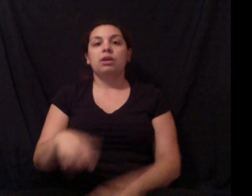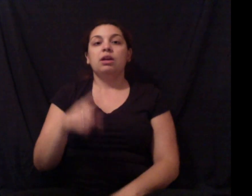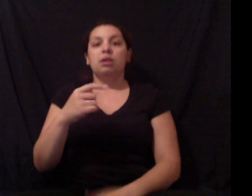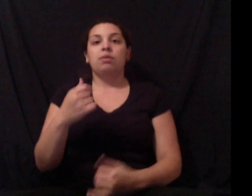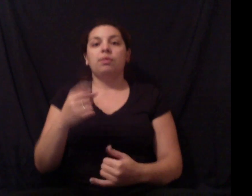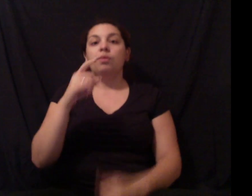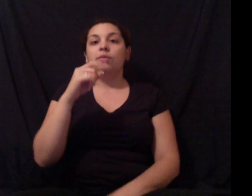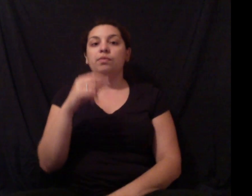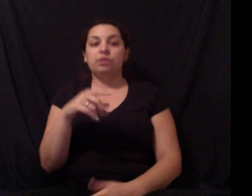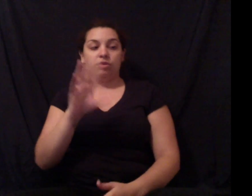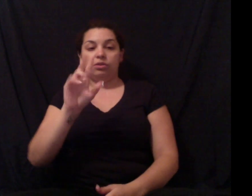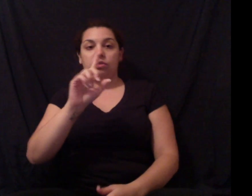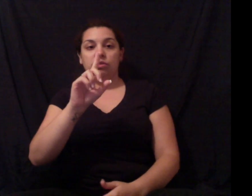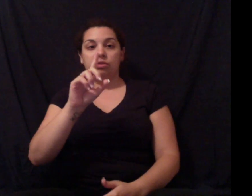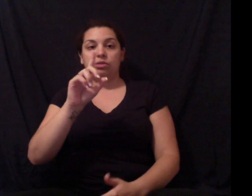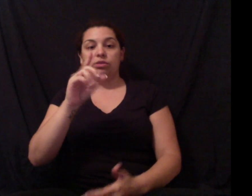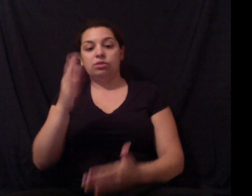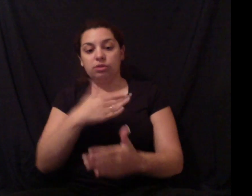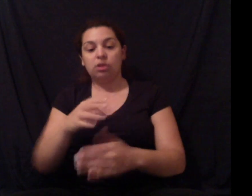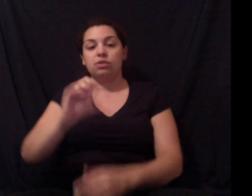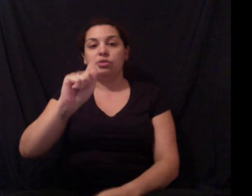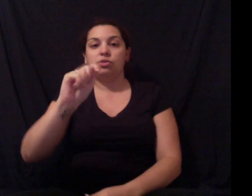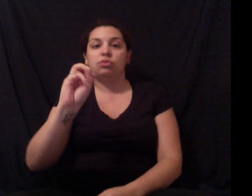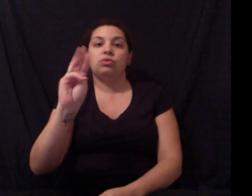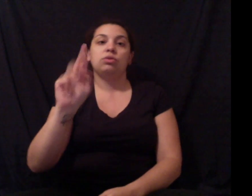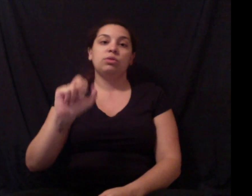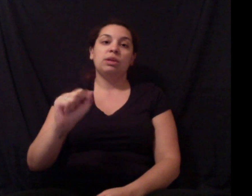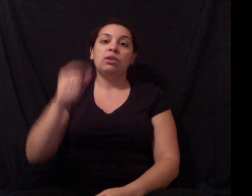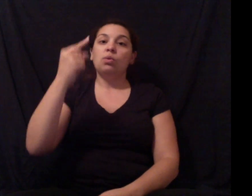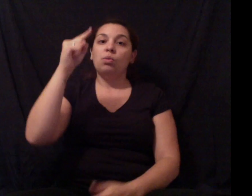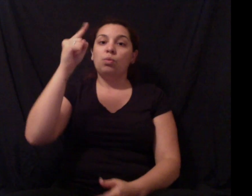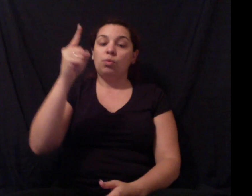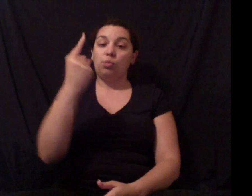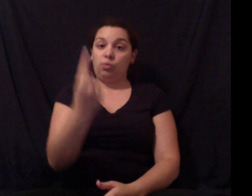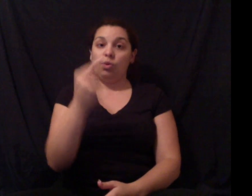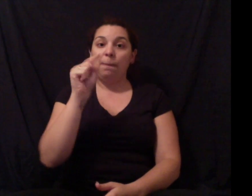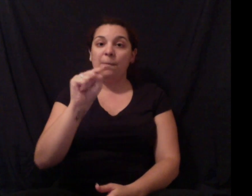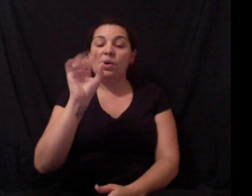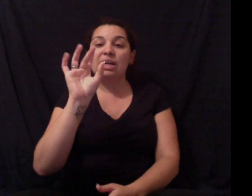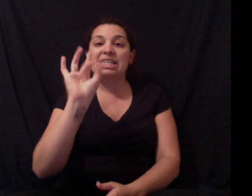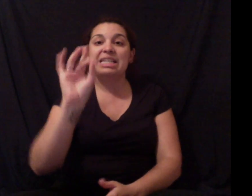YouTube. Remember, he's making all of those noises with just his mouth.